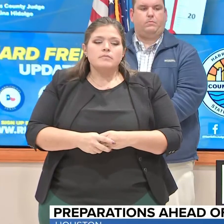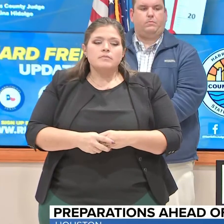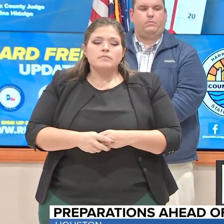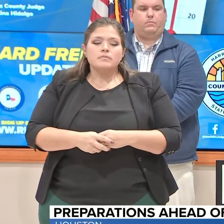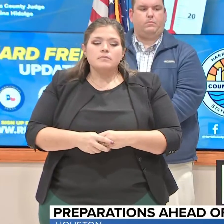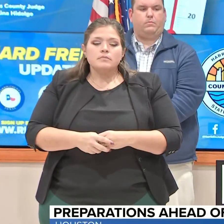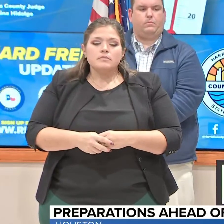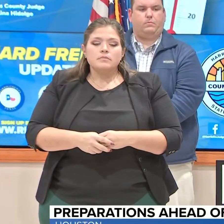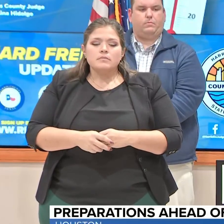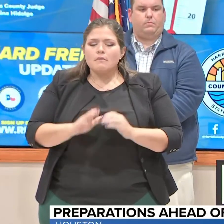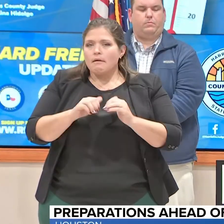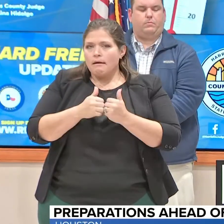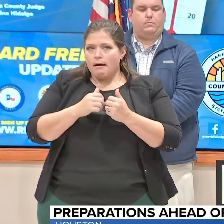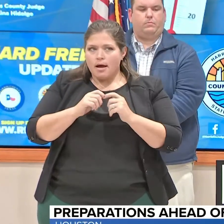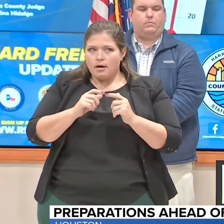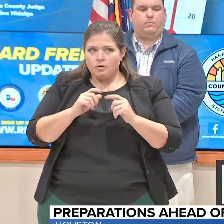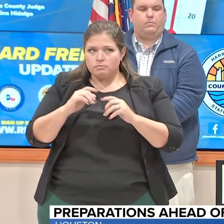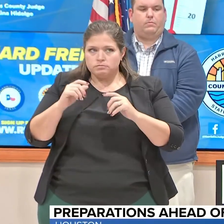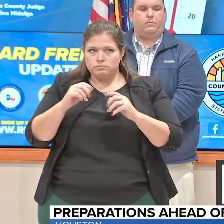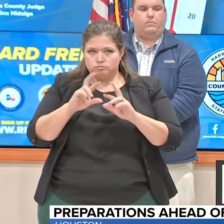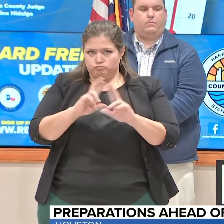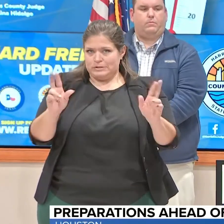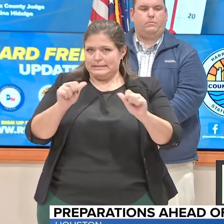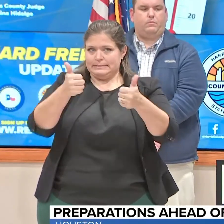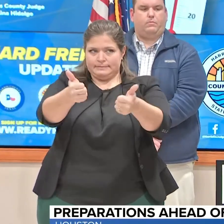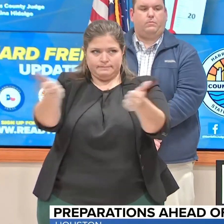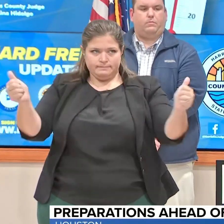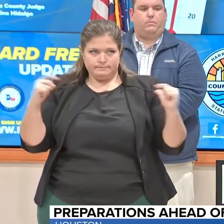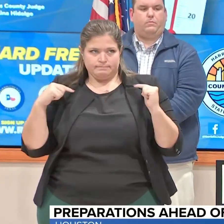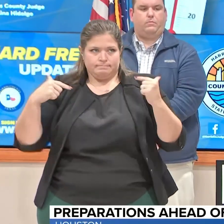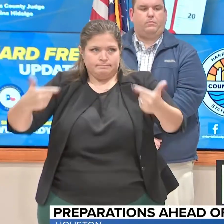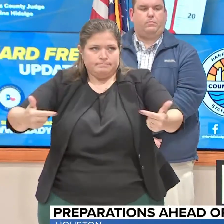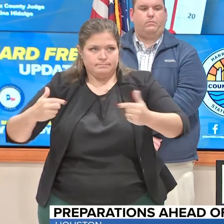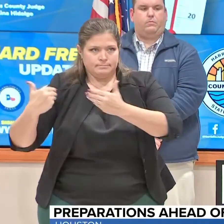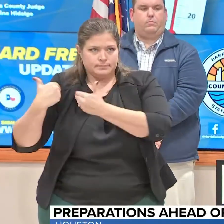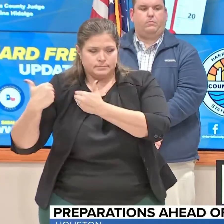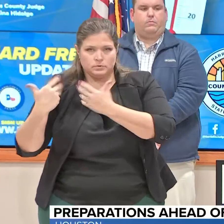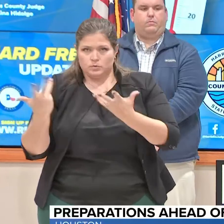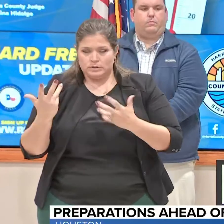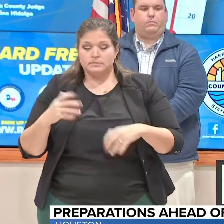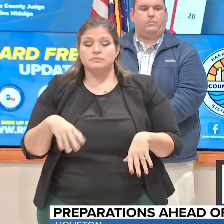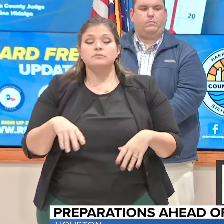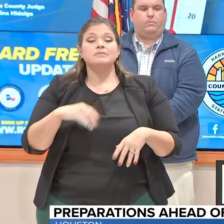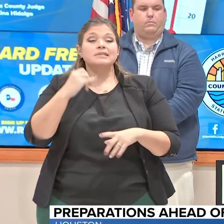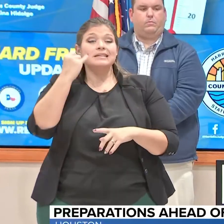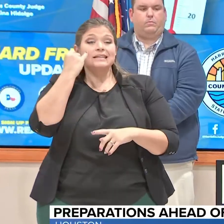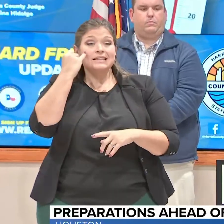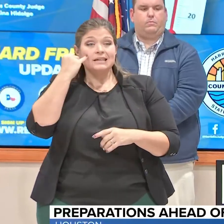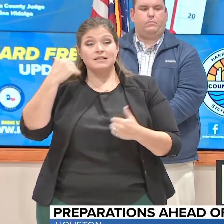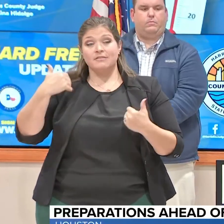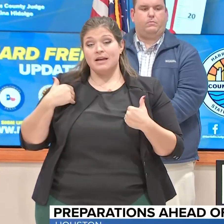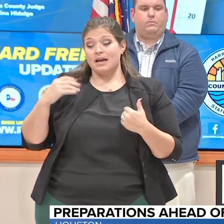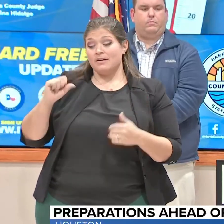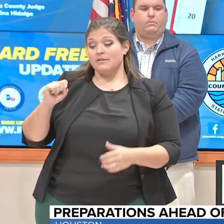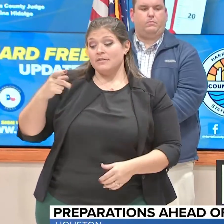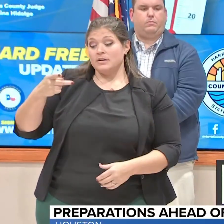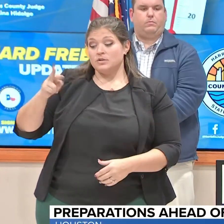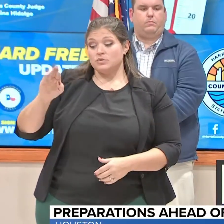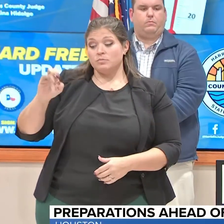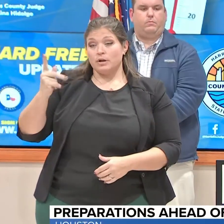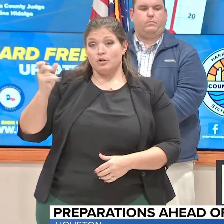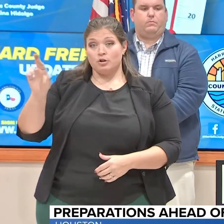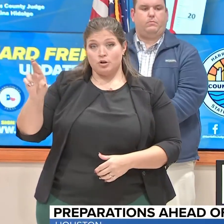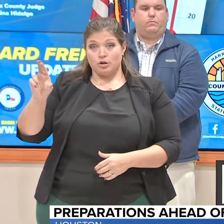in terms of how to prepare going forward. If you have a sprinkler system, we're asking you